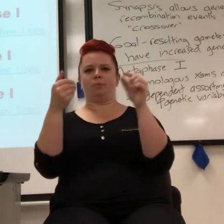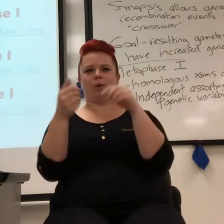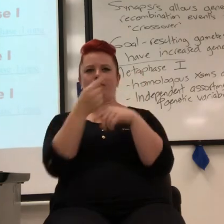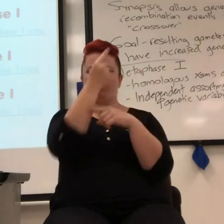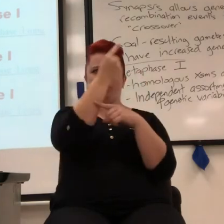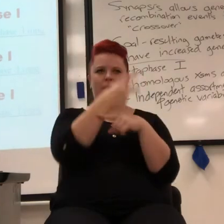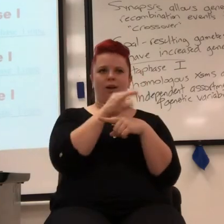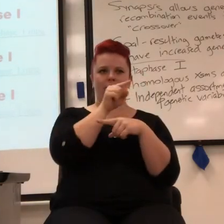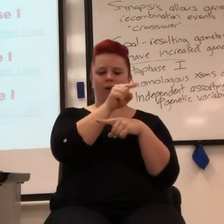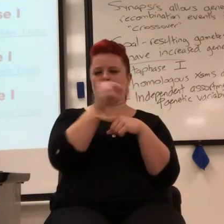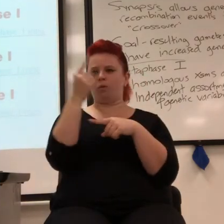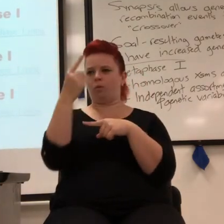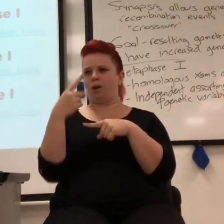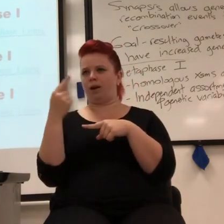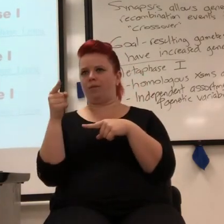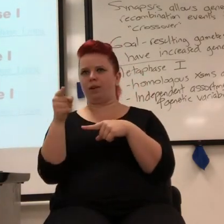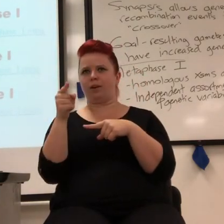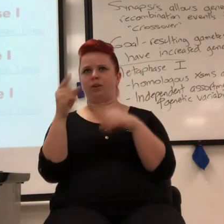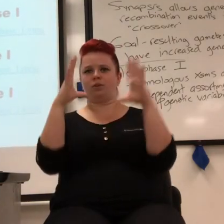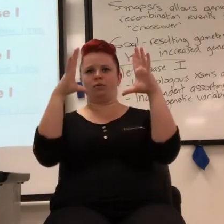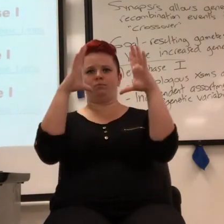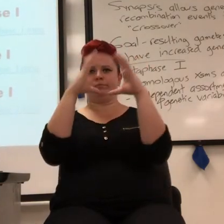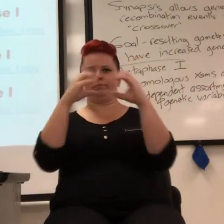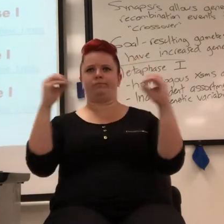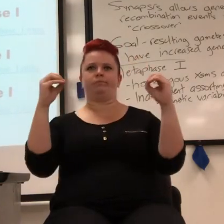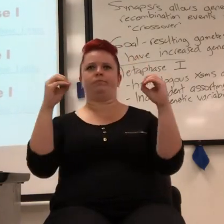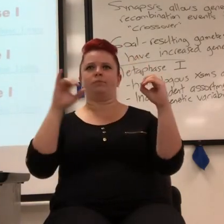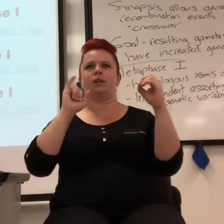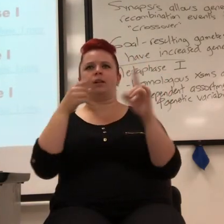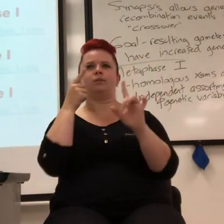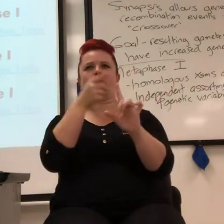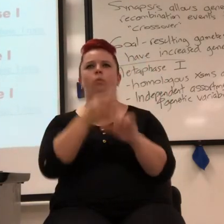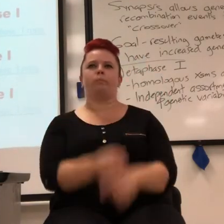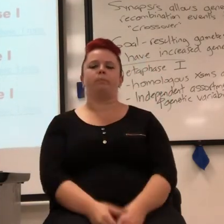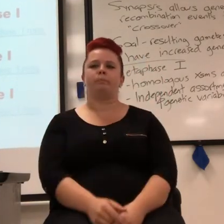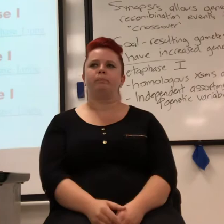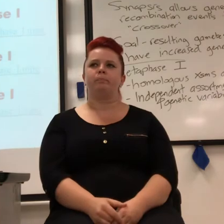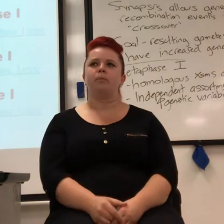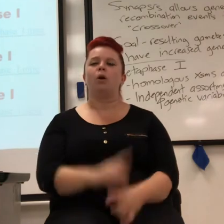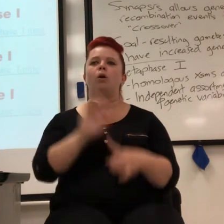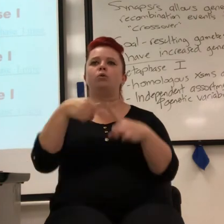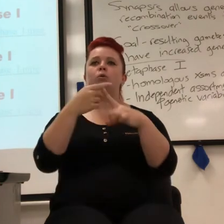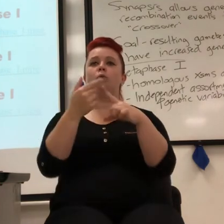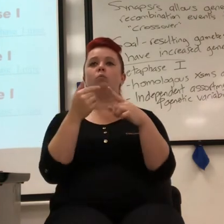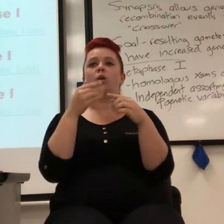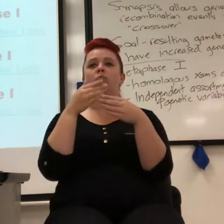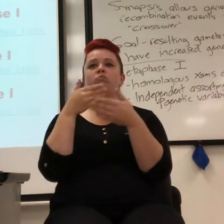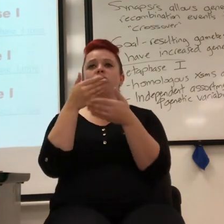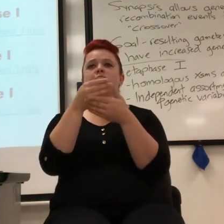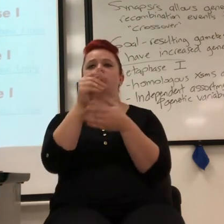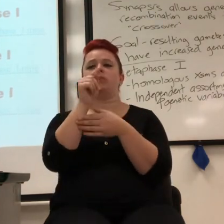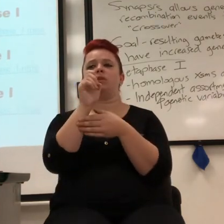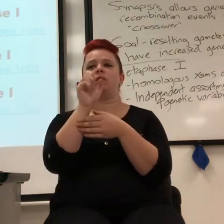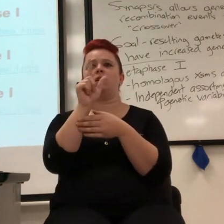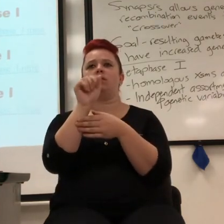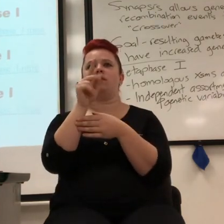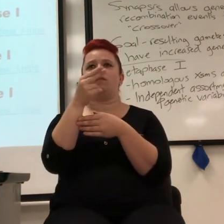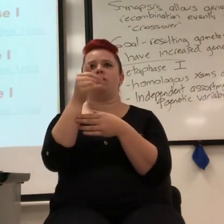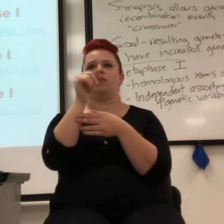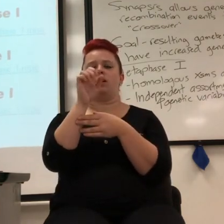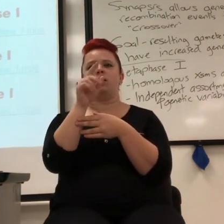half of this in one cell and half of it in another cell, and that's where we'll go with this. So when you get to telophase, you can start to pinch